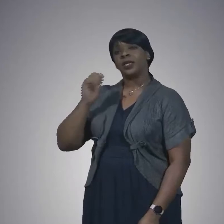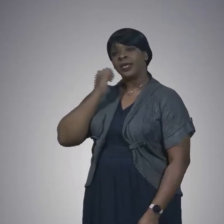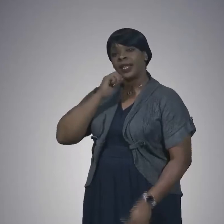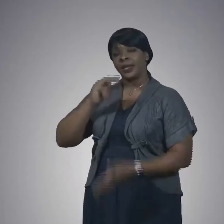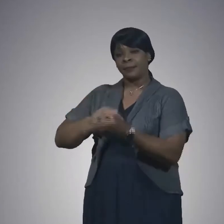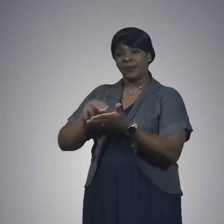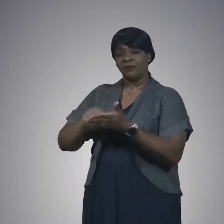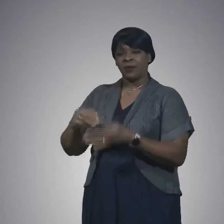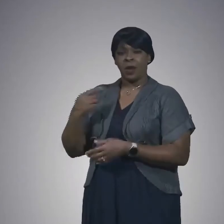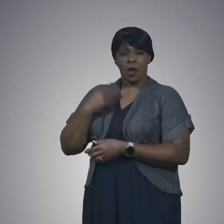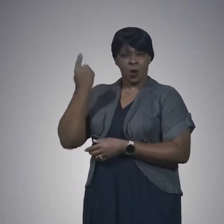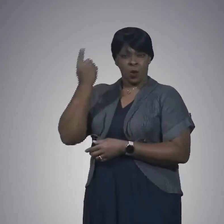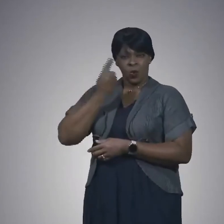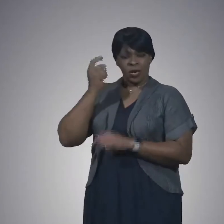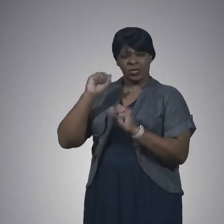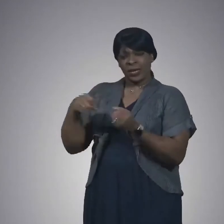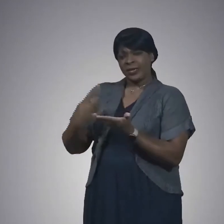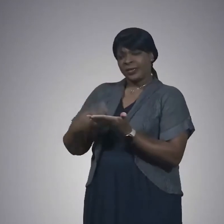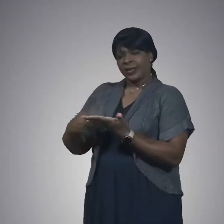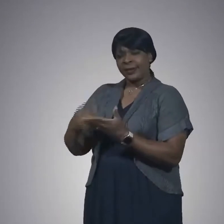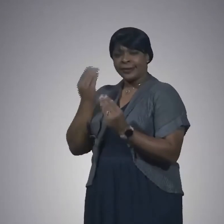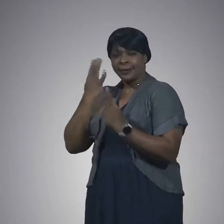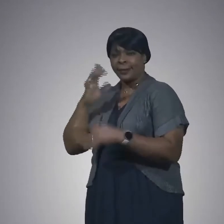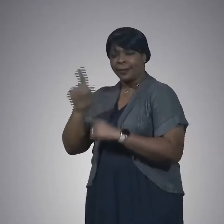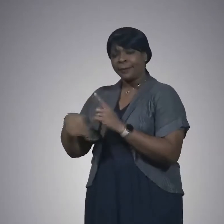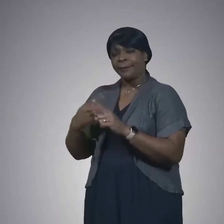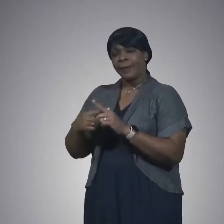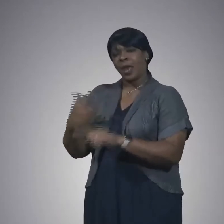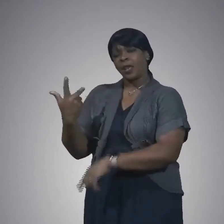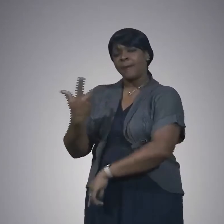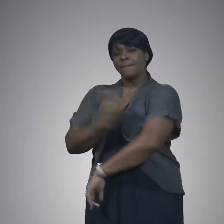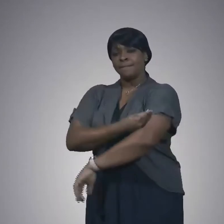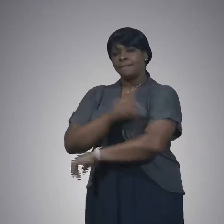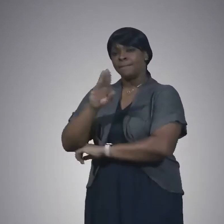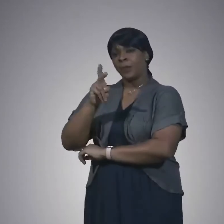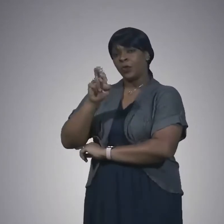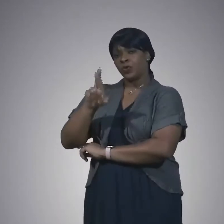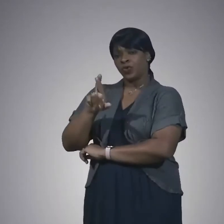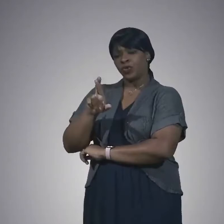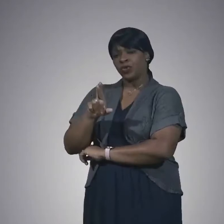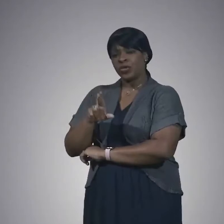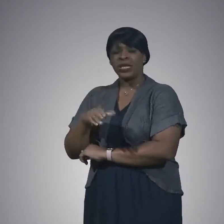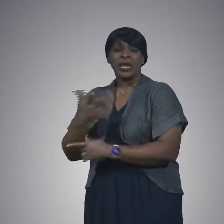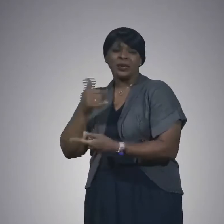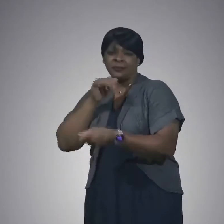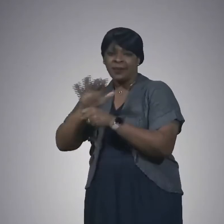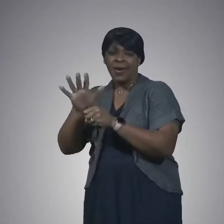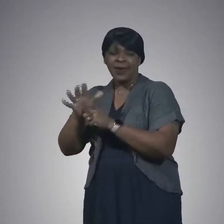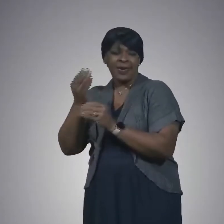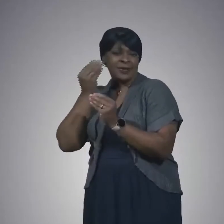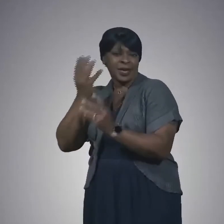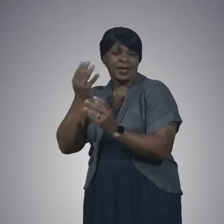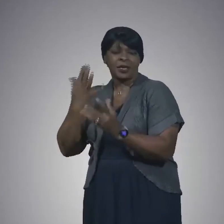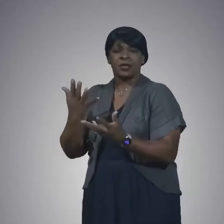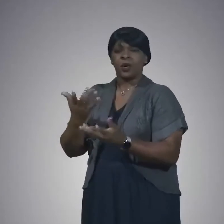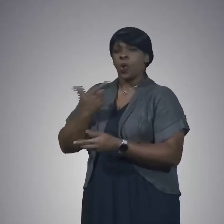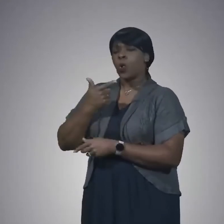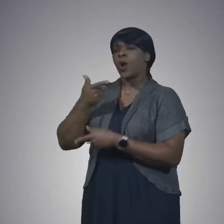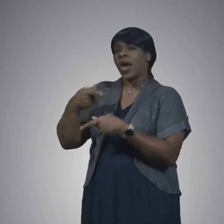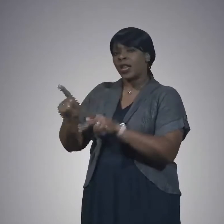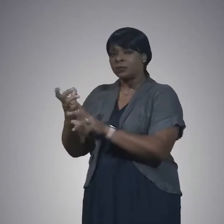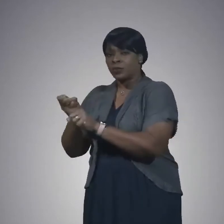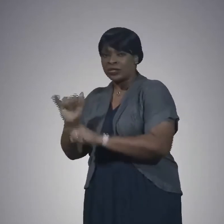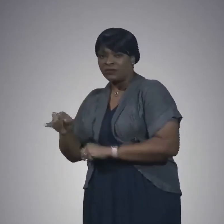I wonder if you could go over the information about the booster shot and the lack of data about who is